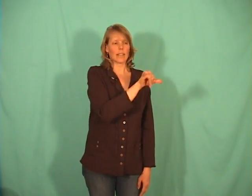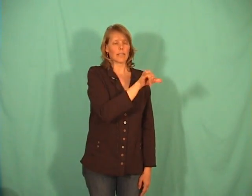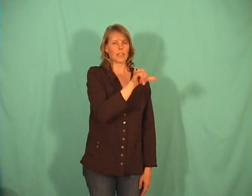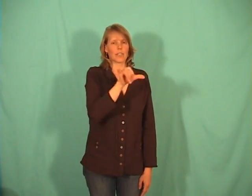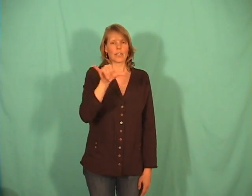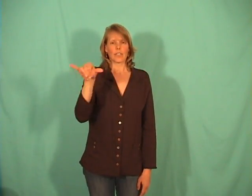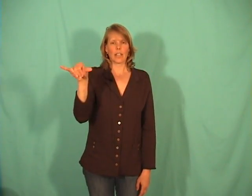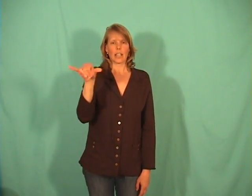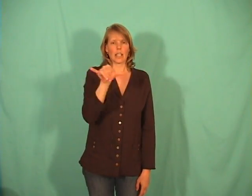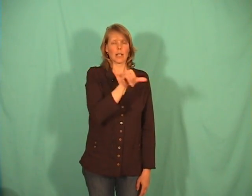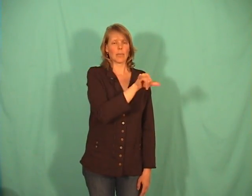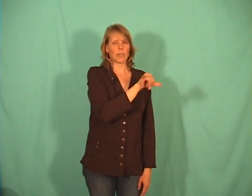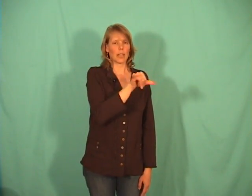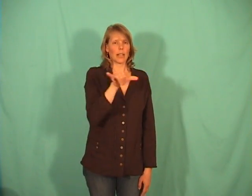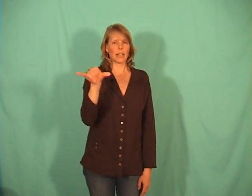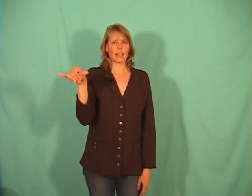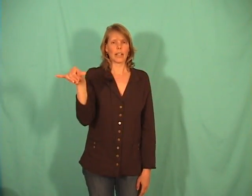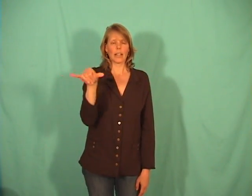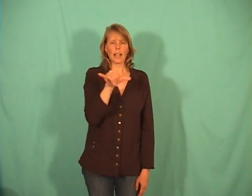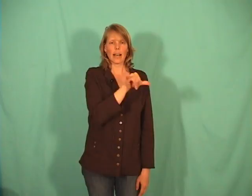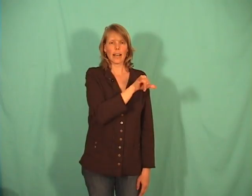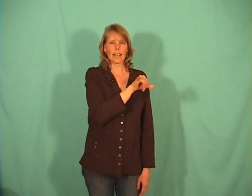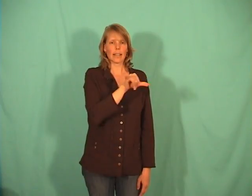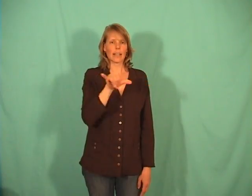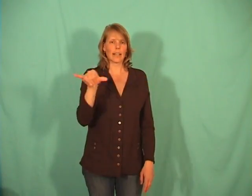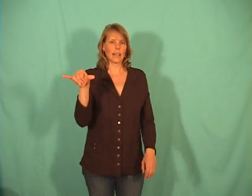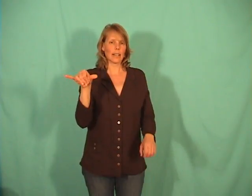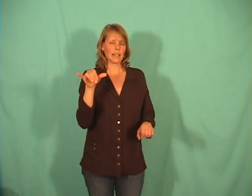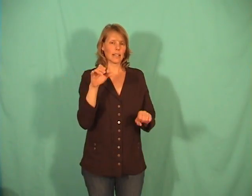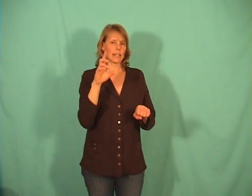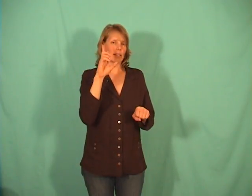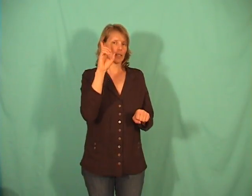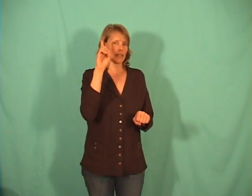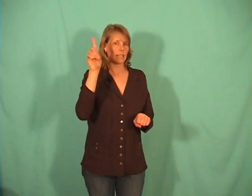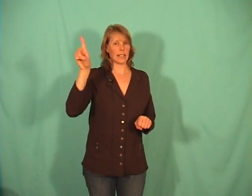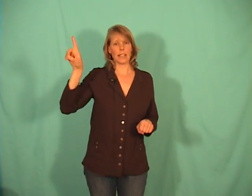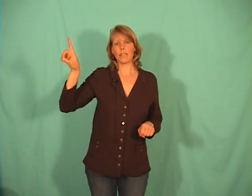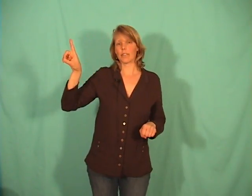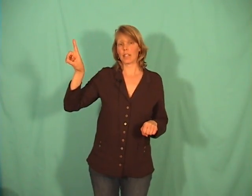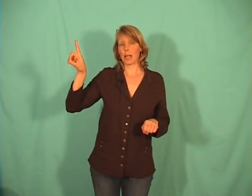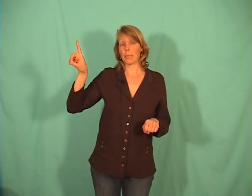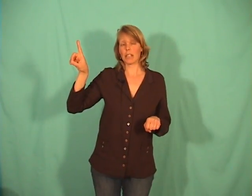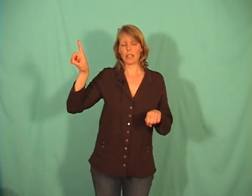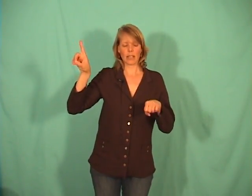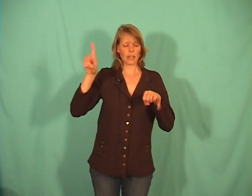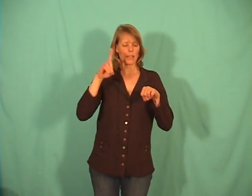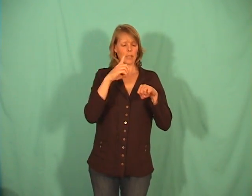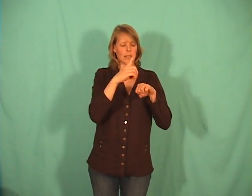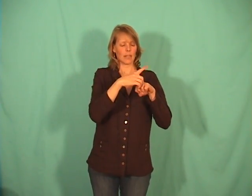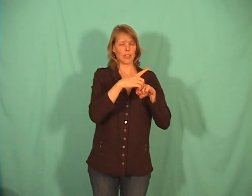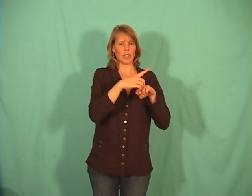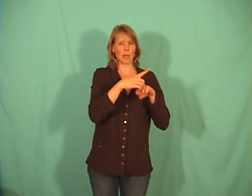for same or like the D for diamond, your diamond